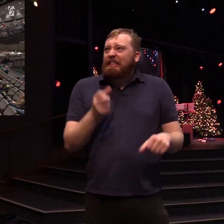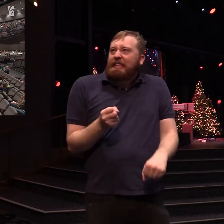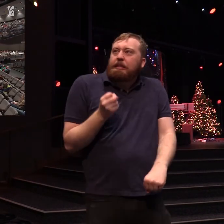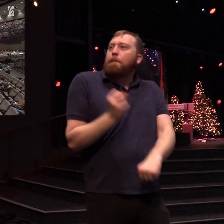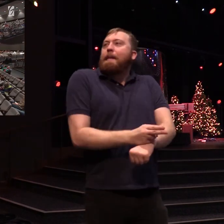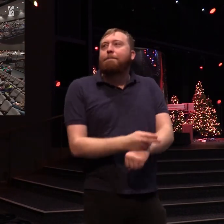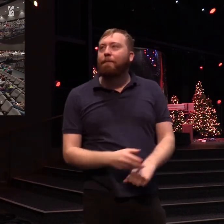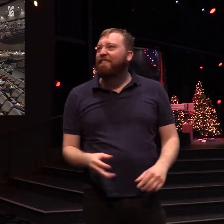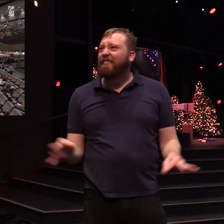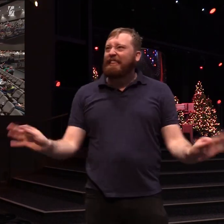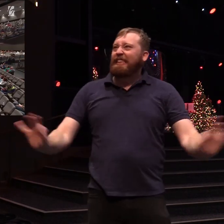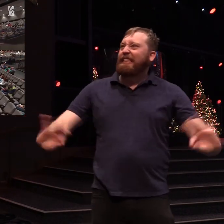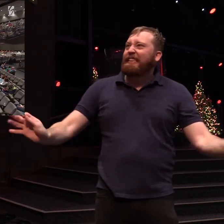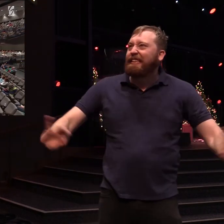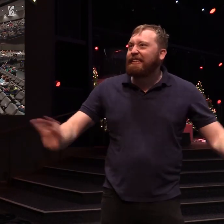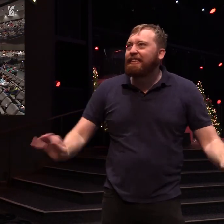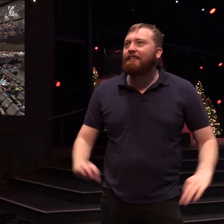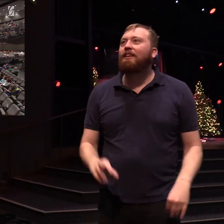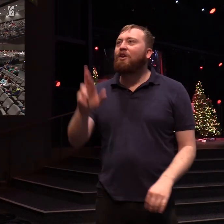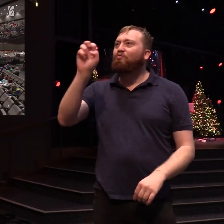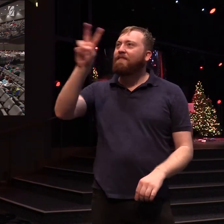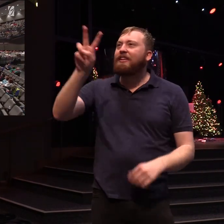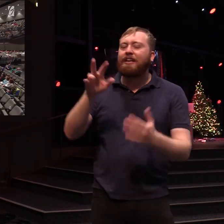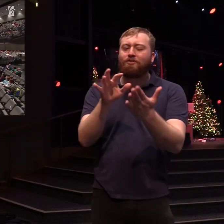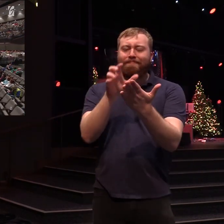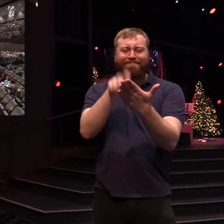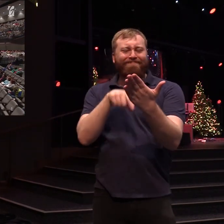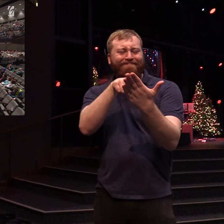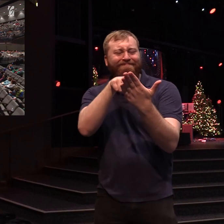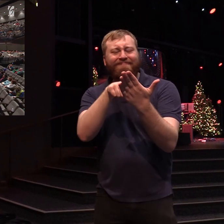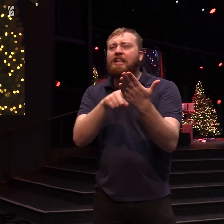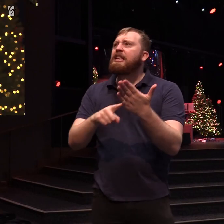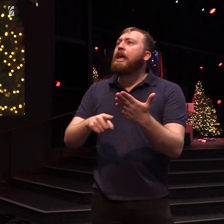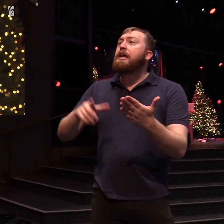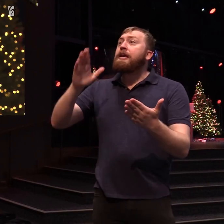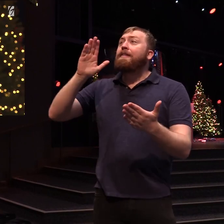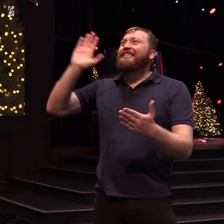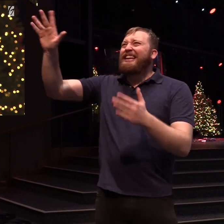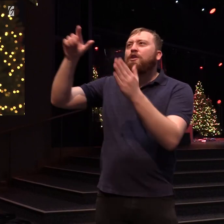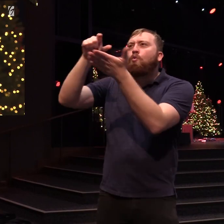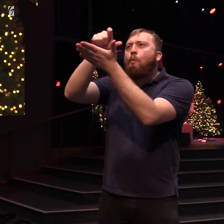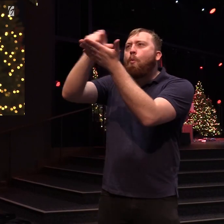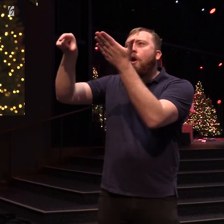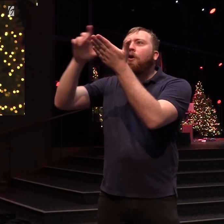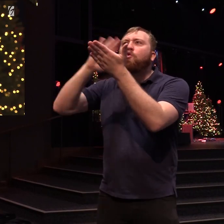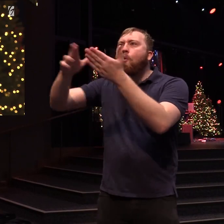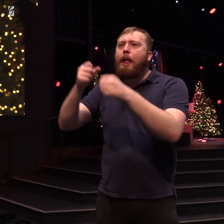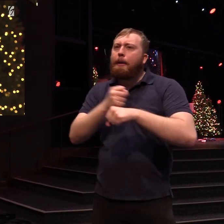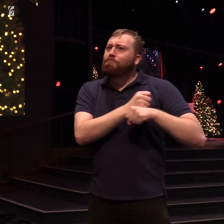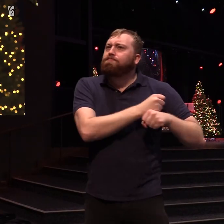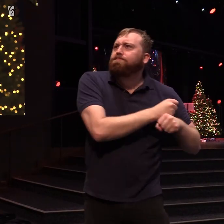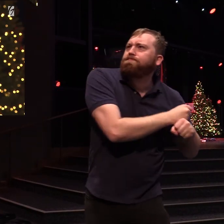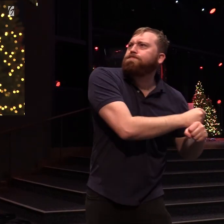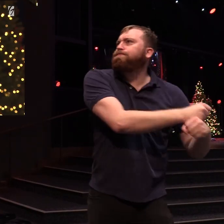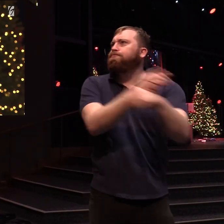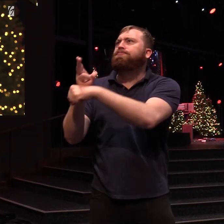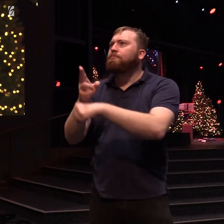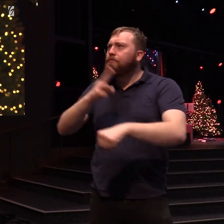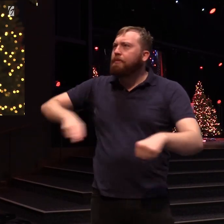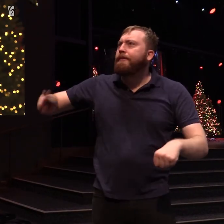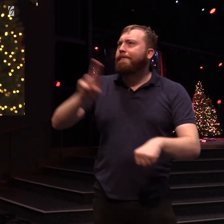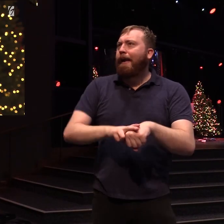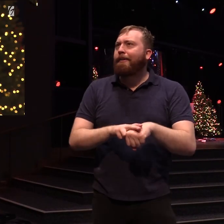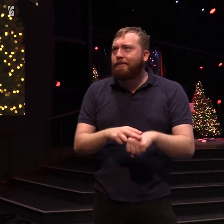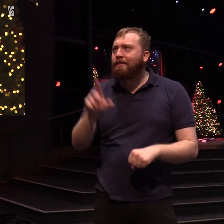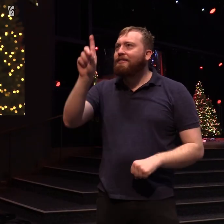Revelation 19 and verse 15 says, "The sword of his word will smite the nations." Daniel 8, the prophet